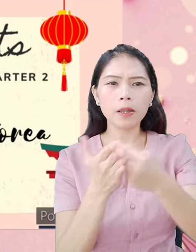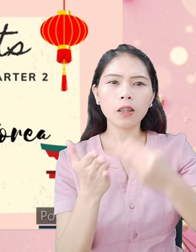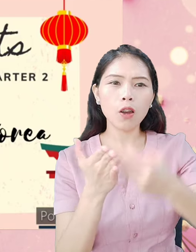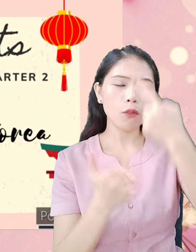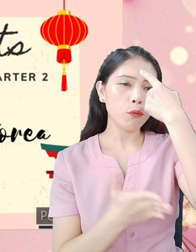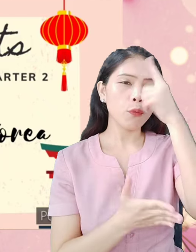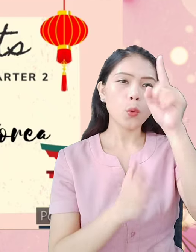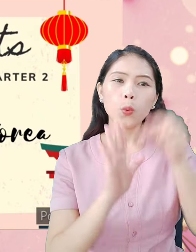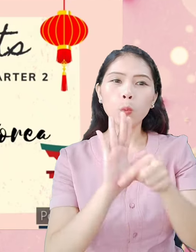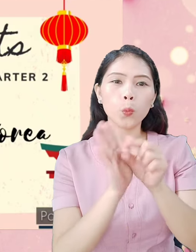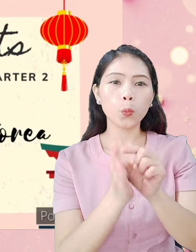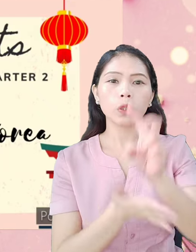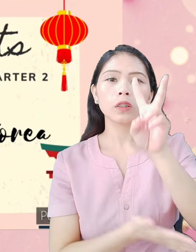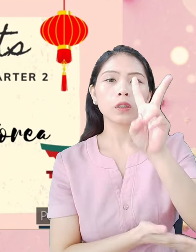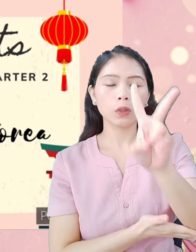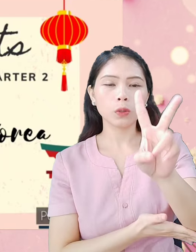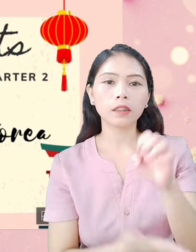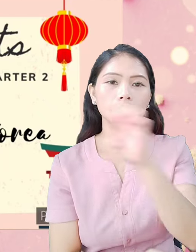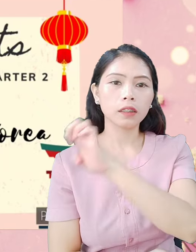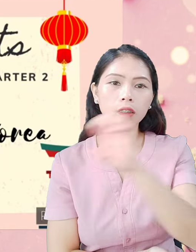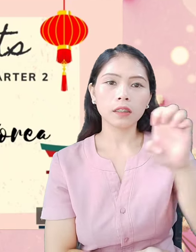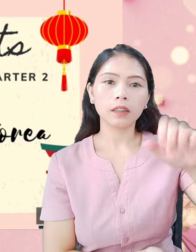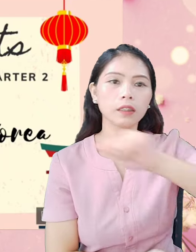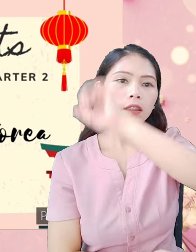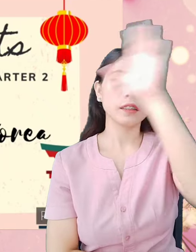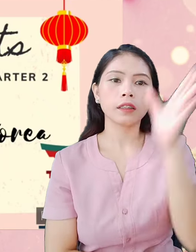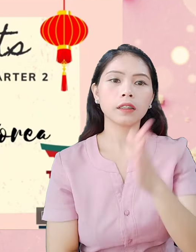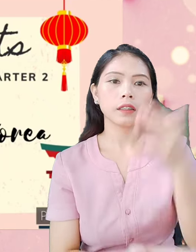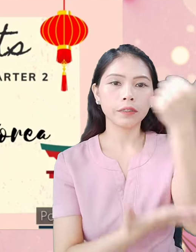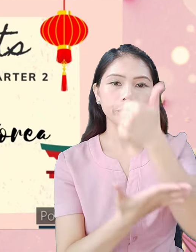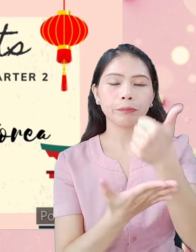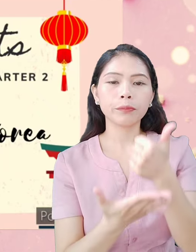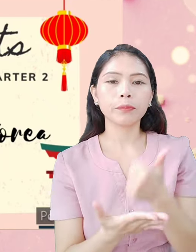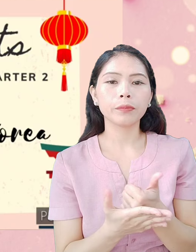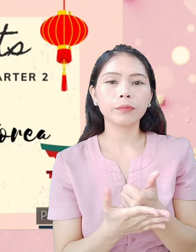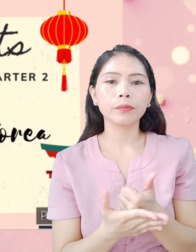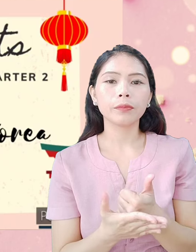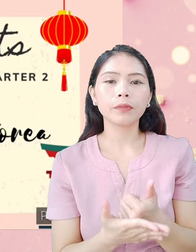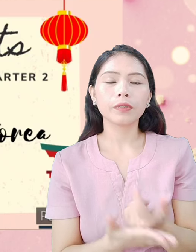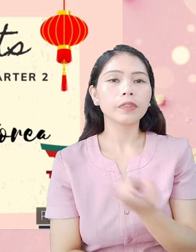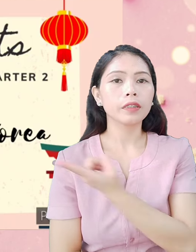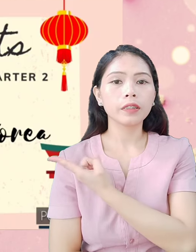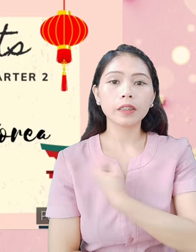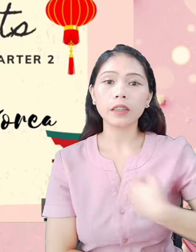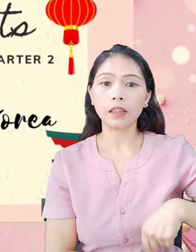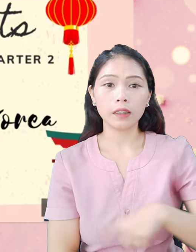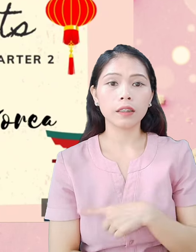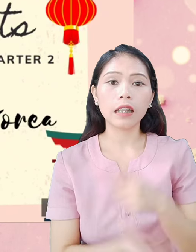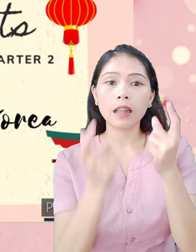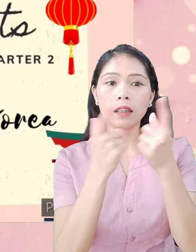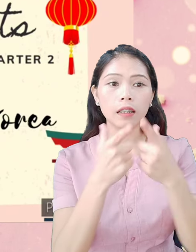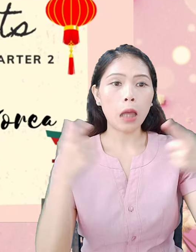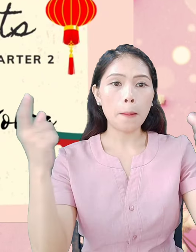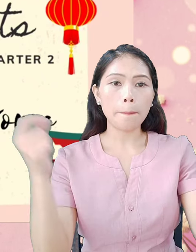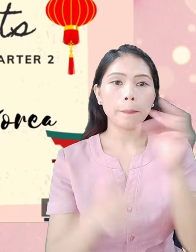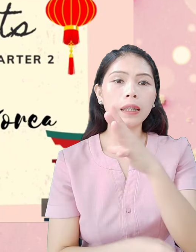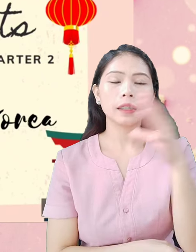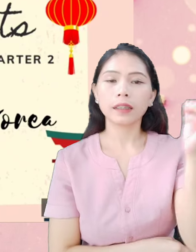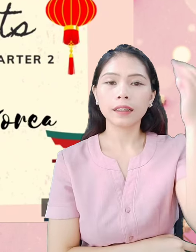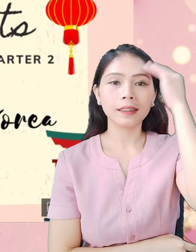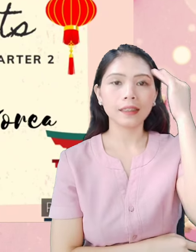Grade 8 Arts, Learning Materials for Quarter 2, East Asian Arts, for